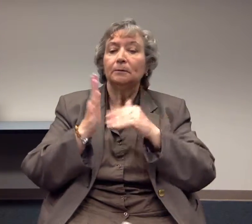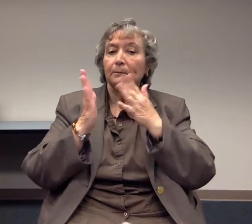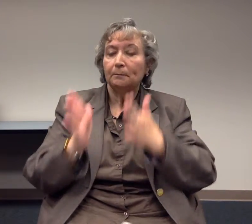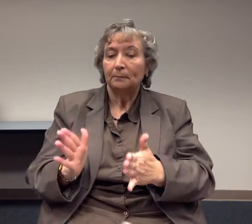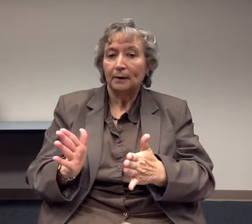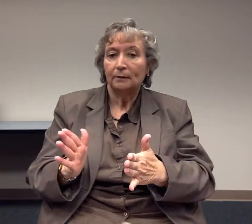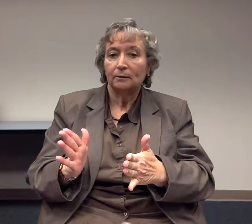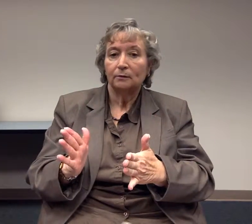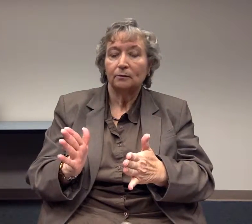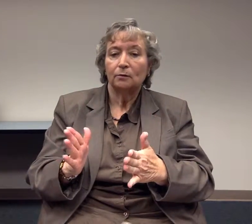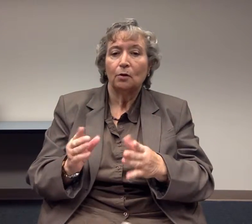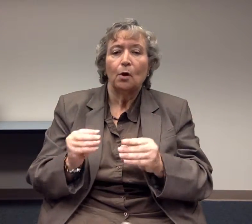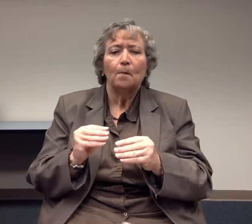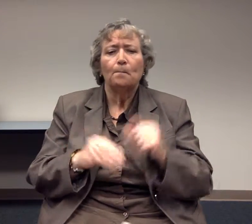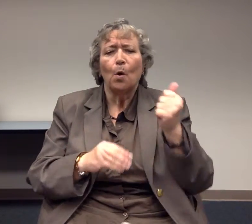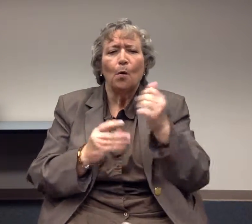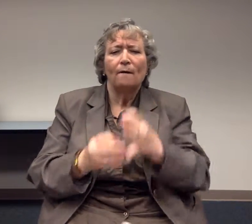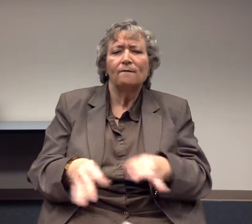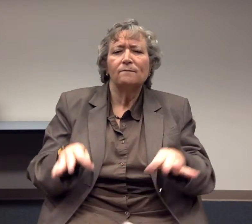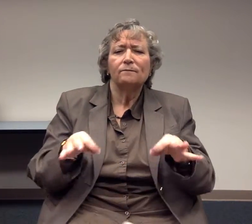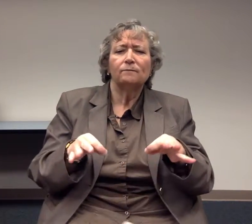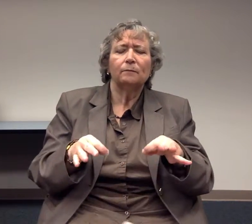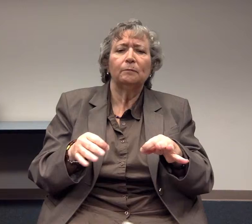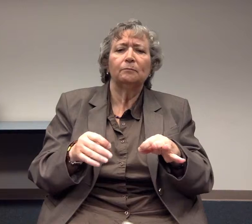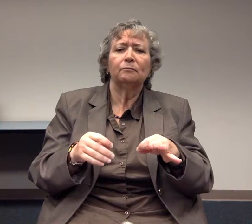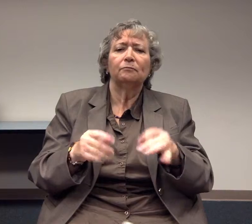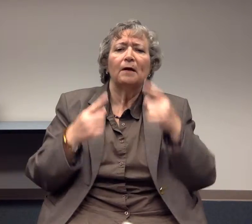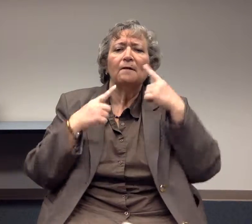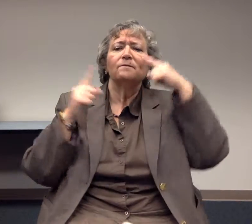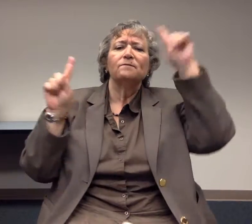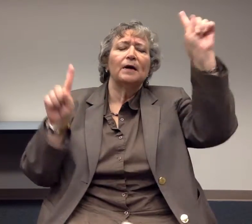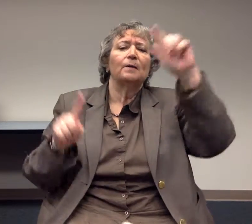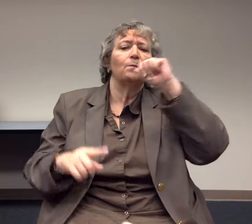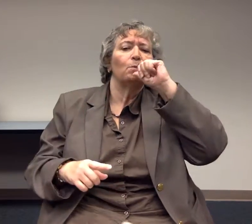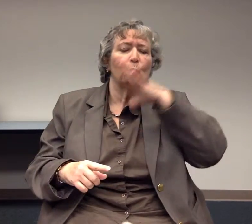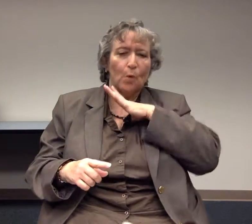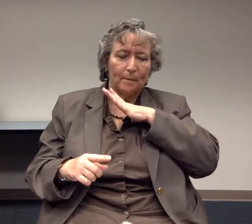roll. Georgia O'Keeffe. Okay? Georgia O'Keeffe